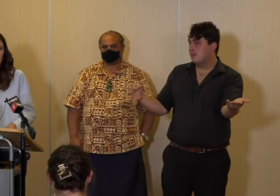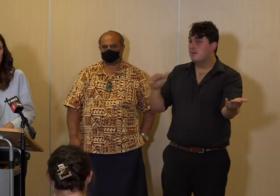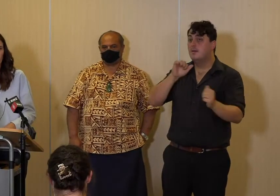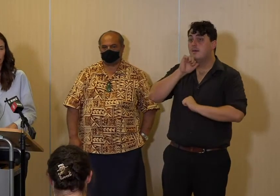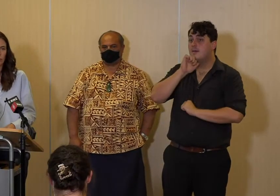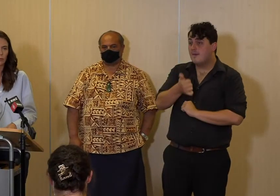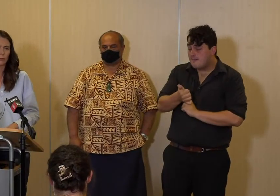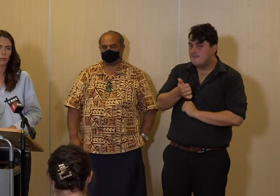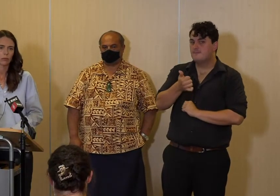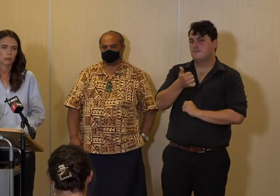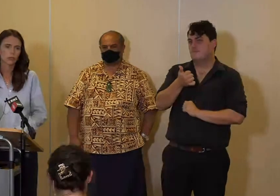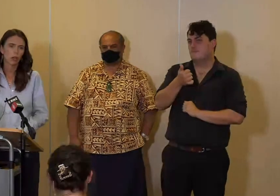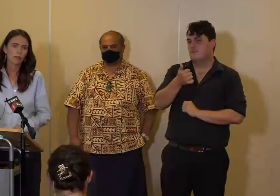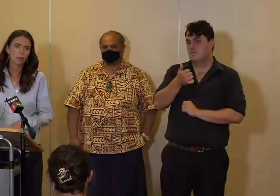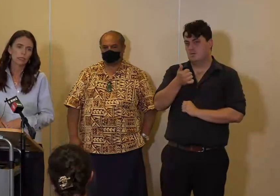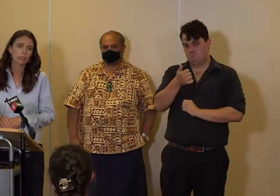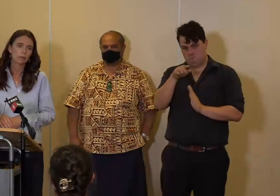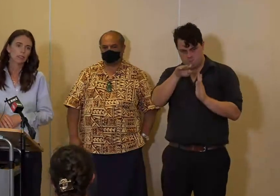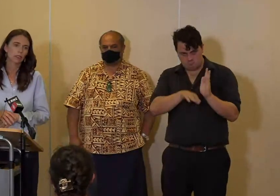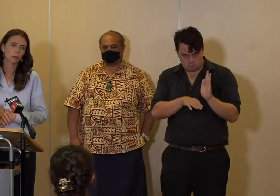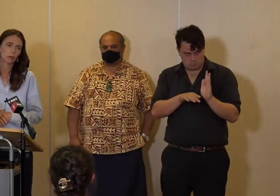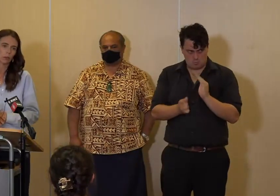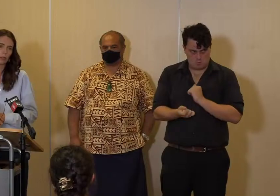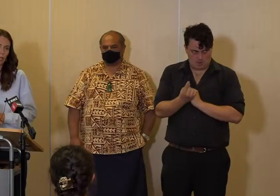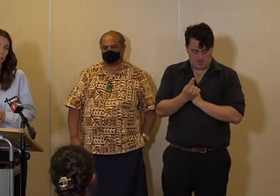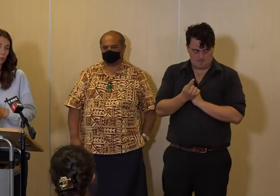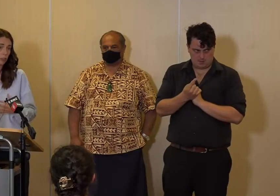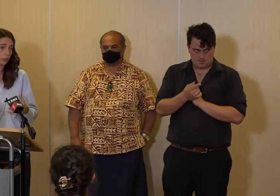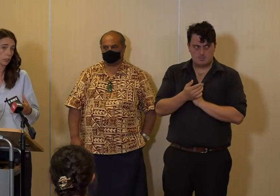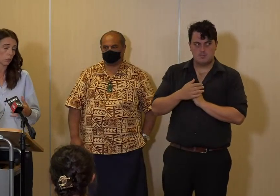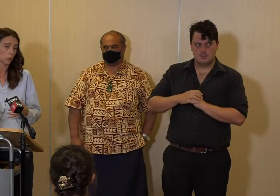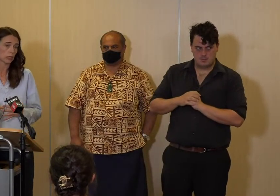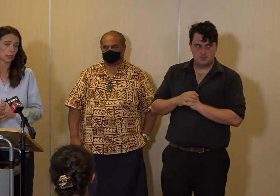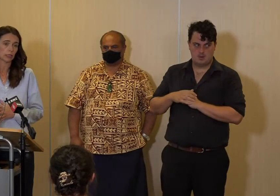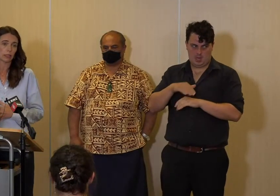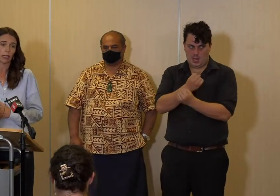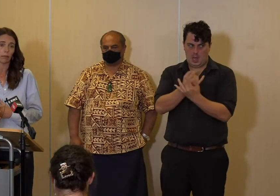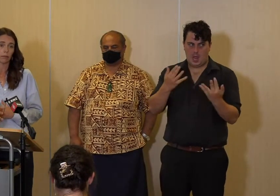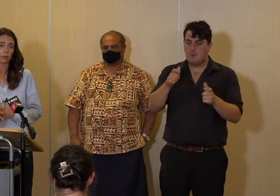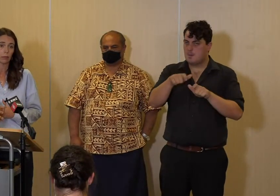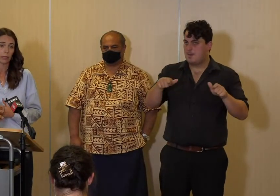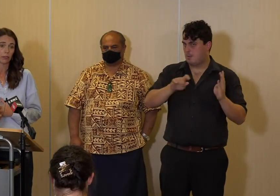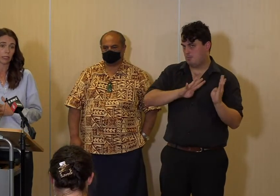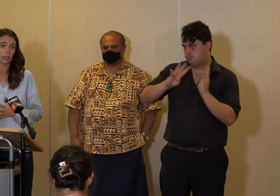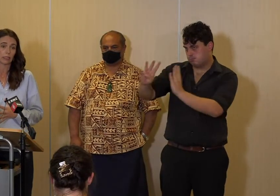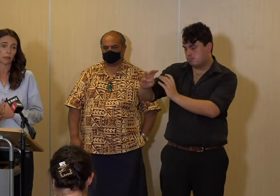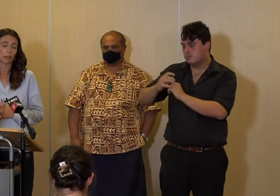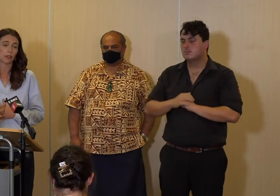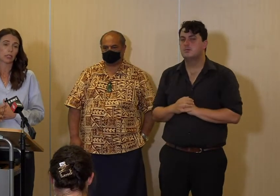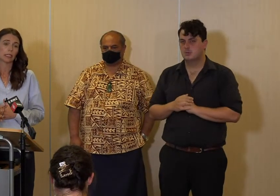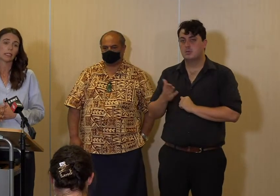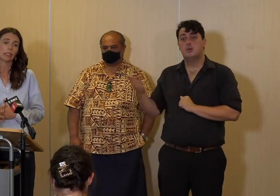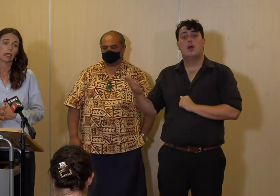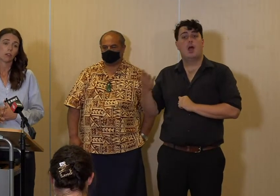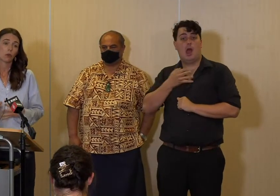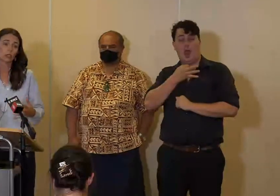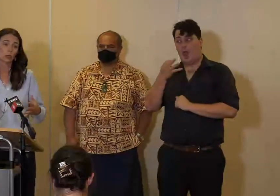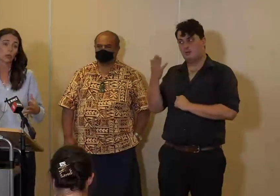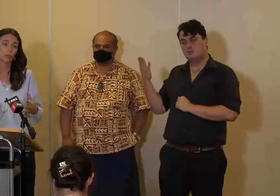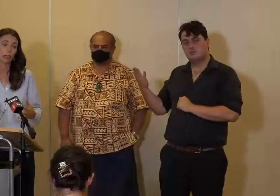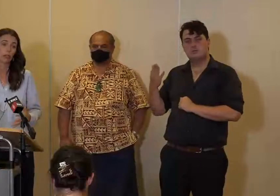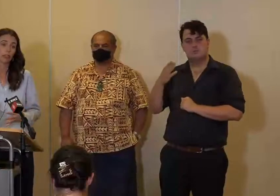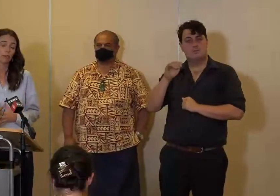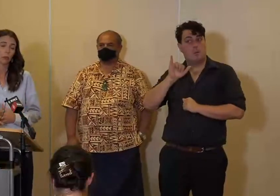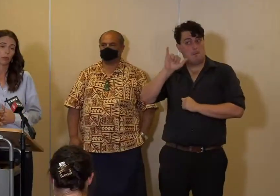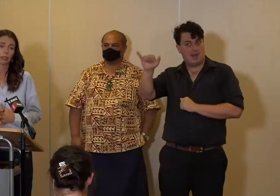of these measures that you've outlined? I have the Minister speak to what it would take to support the P3, the C-130. Of course,